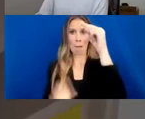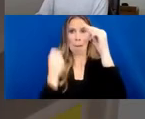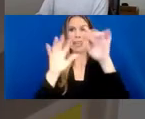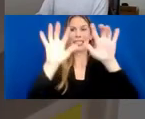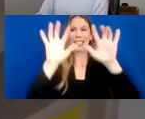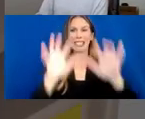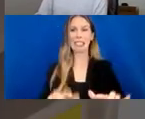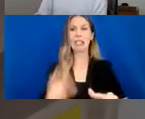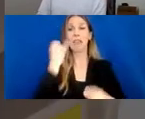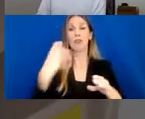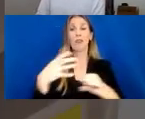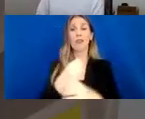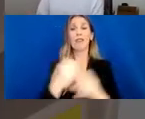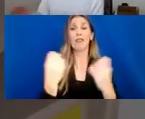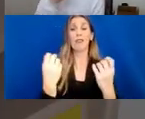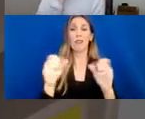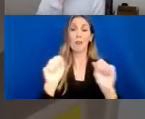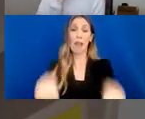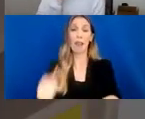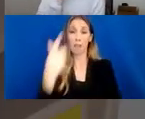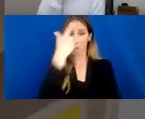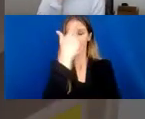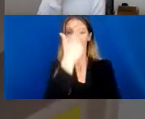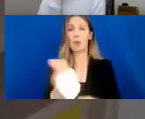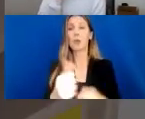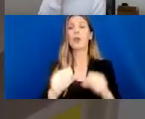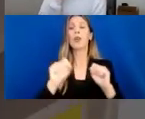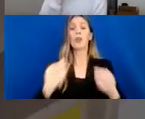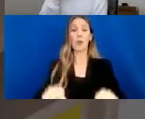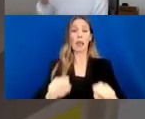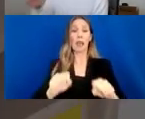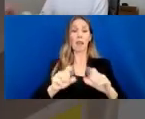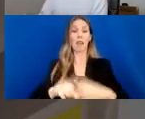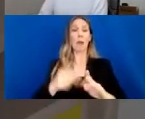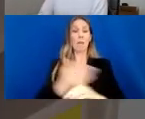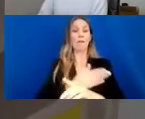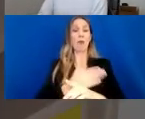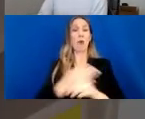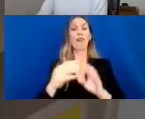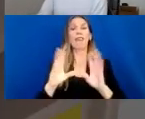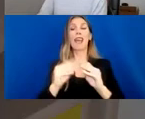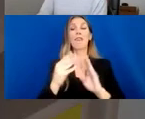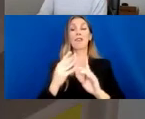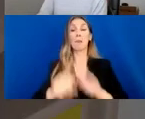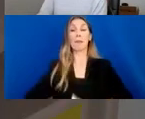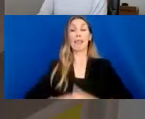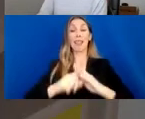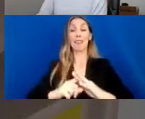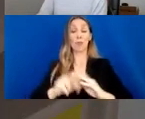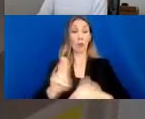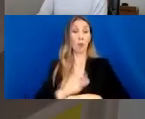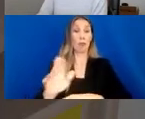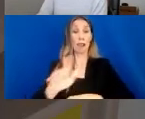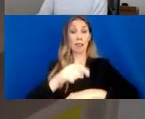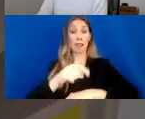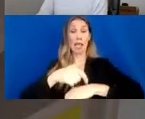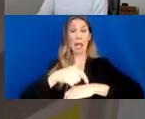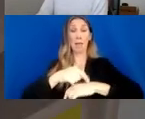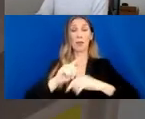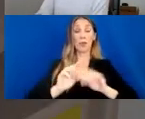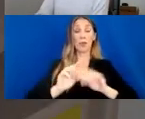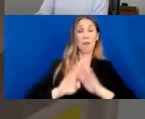in before the conference begins, so you can use that time as an opportunity to build your